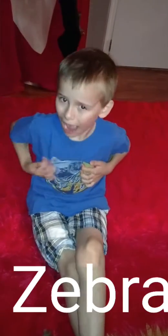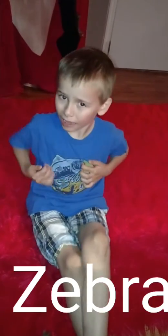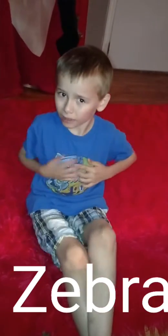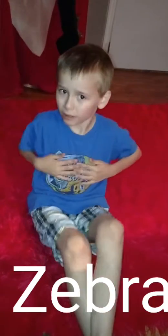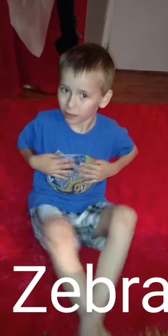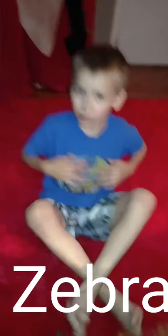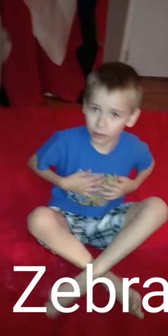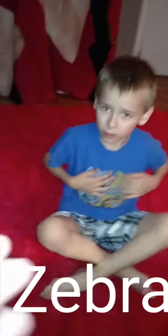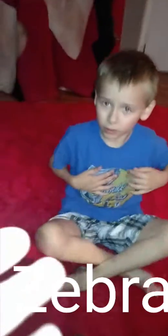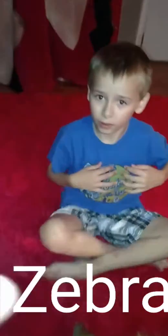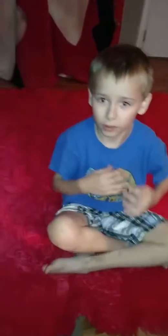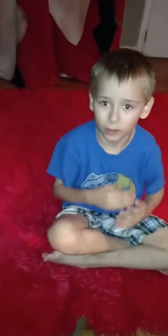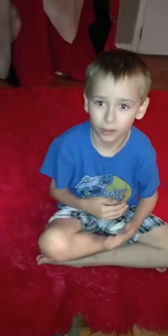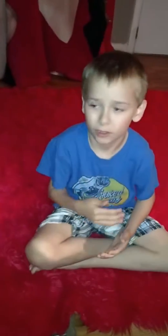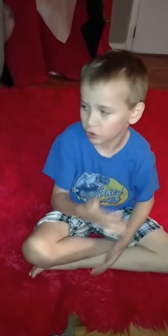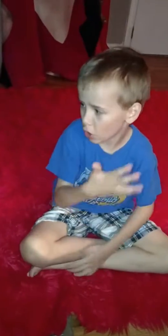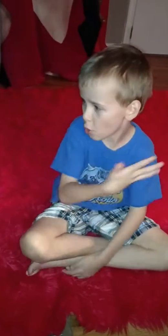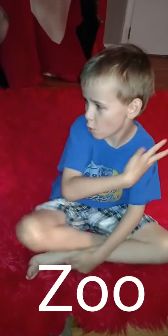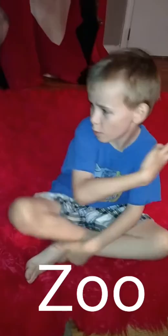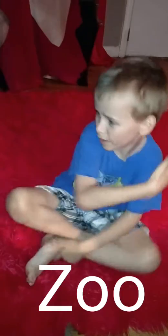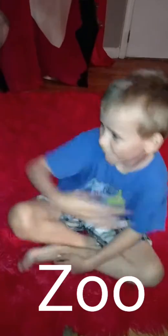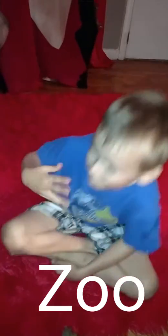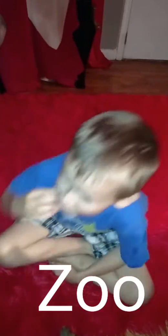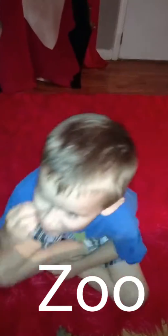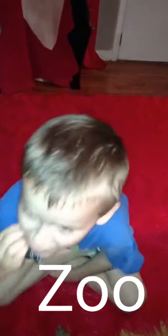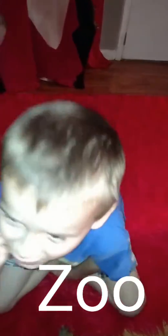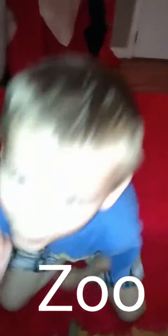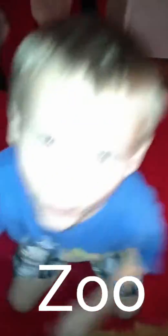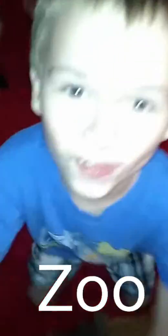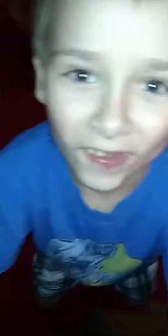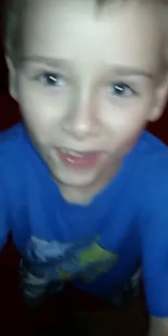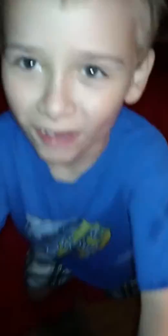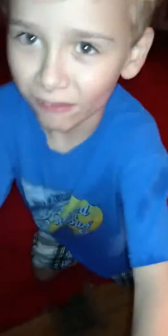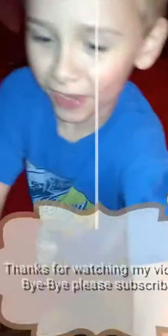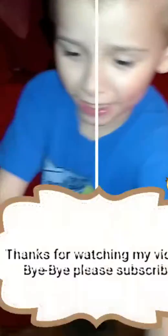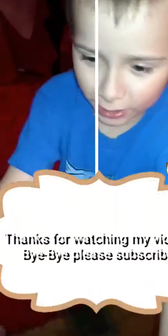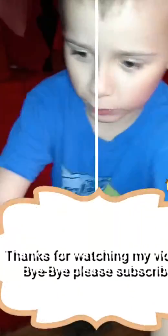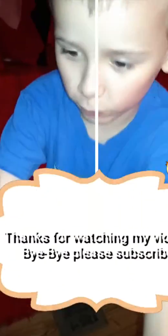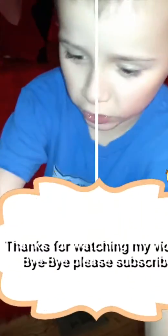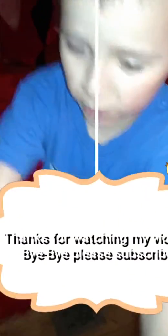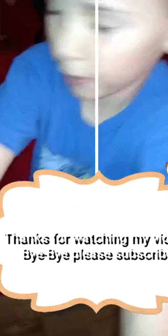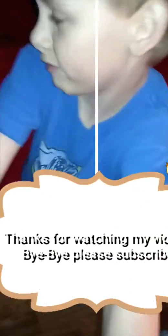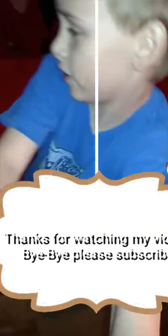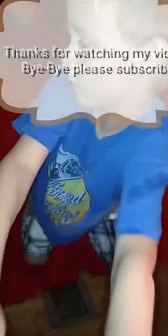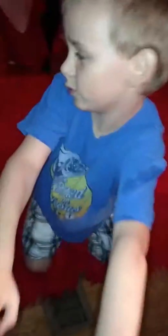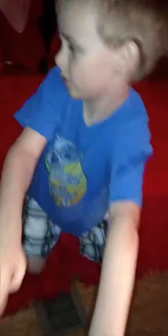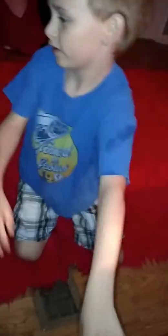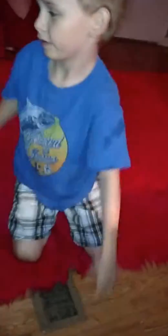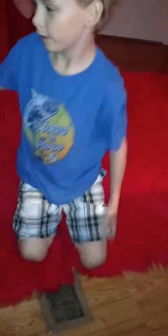sign zoo, say thanks for watching my videos. Thanks for watching my videos. Bye bye.